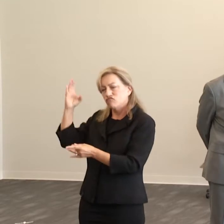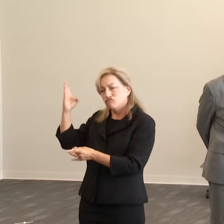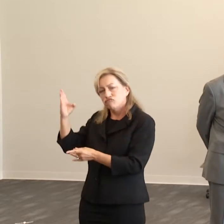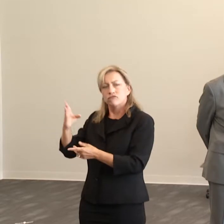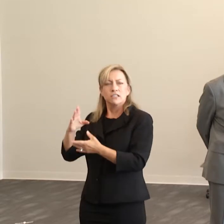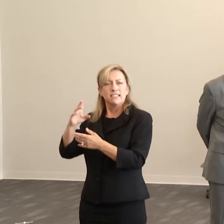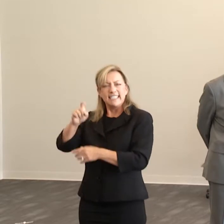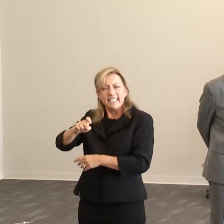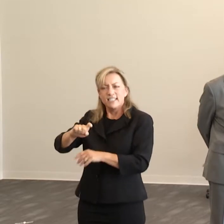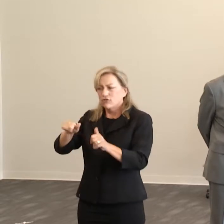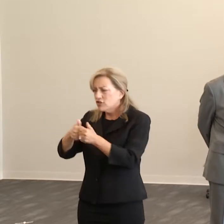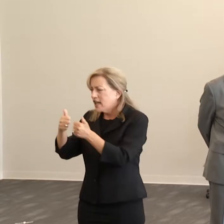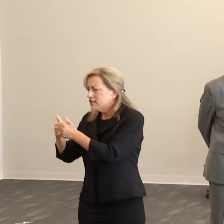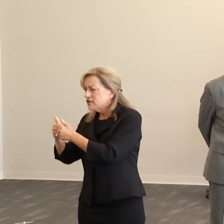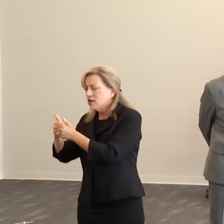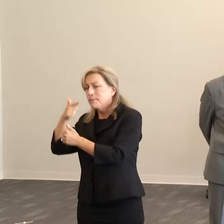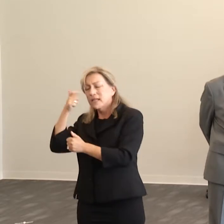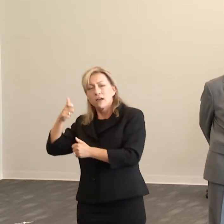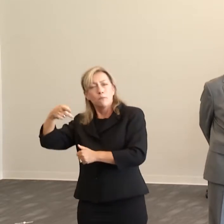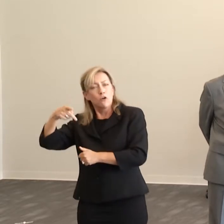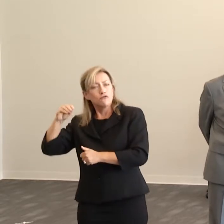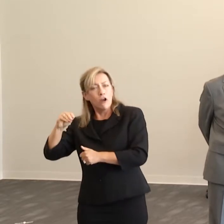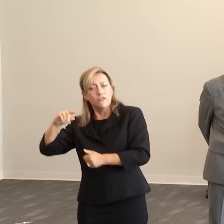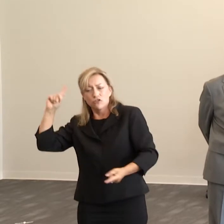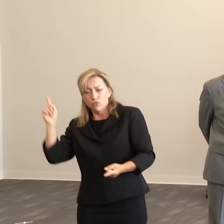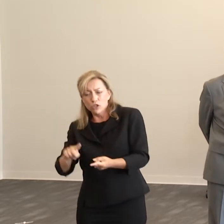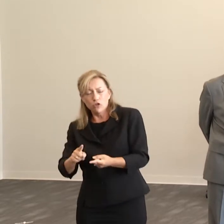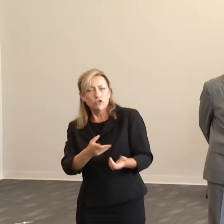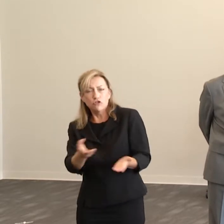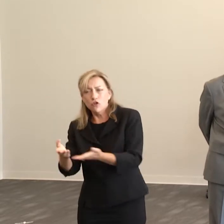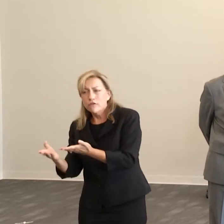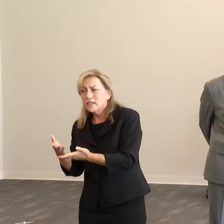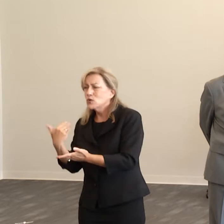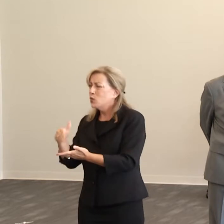service cuts have on at-risk communities in his district.